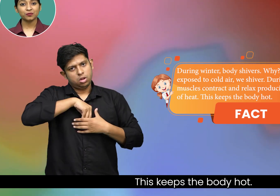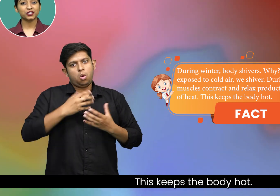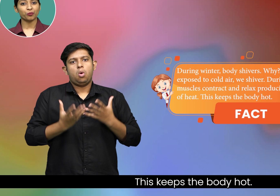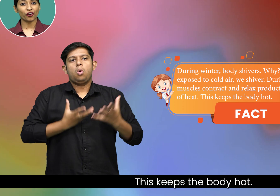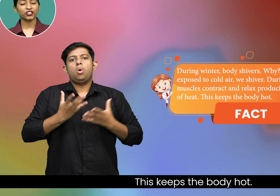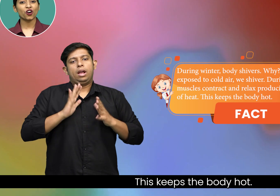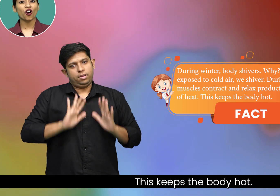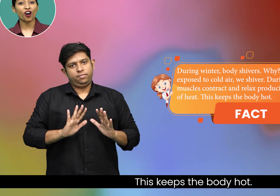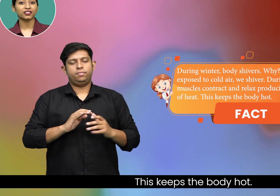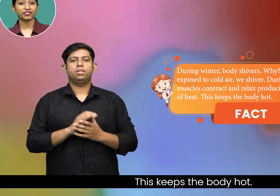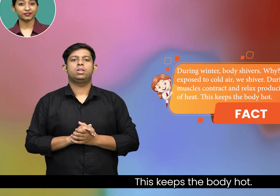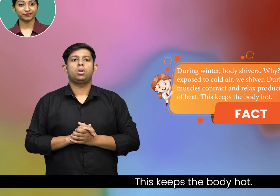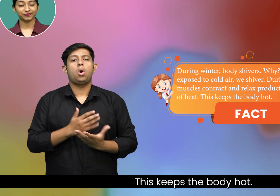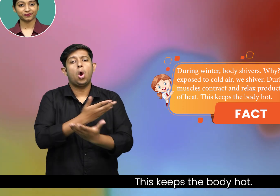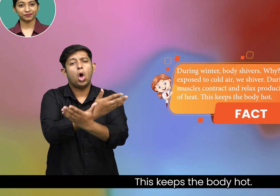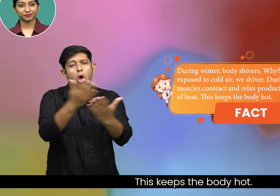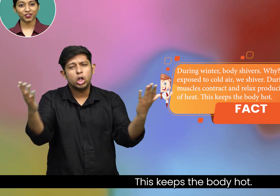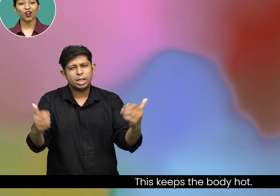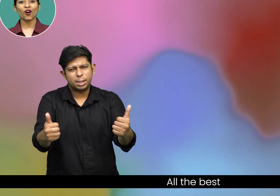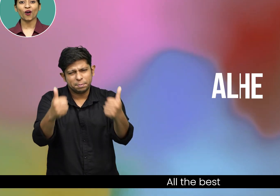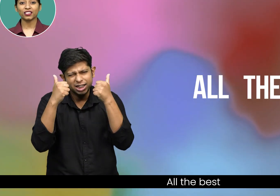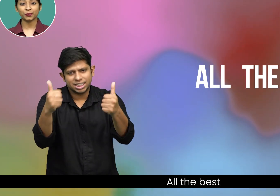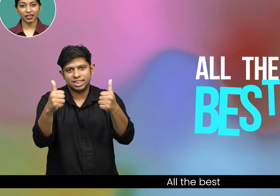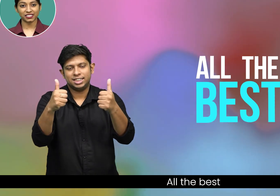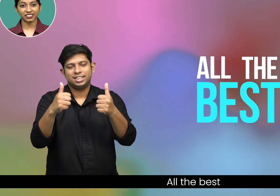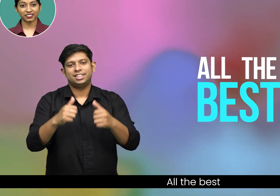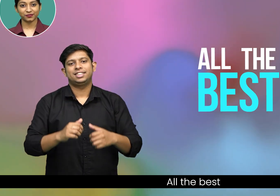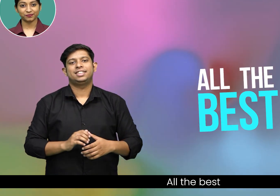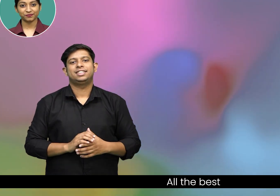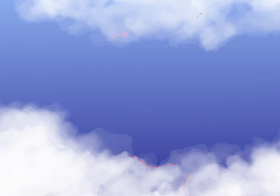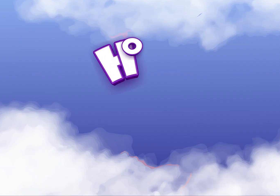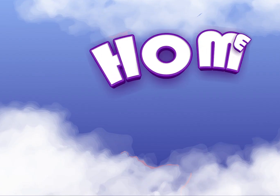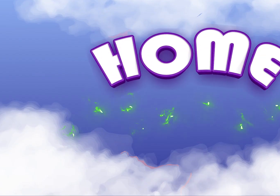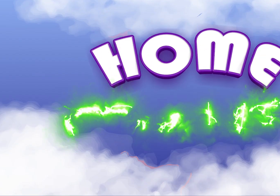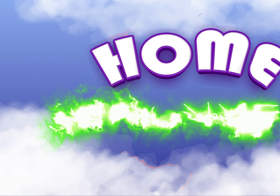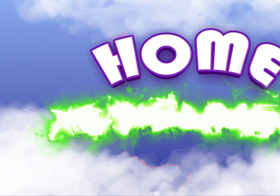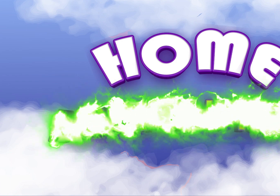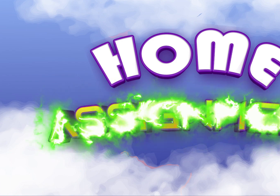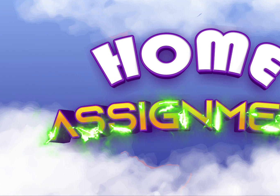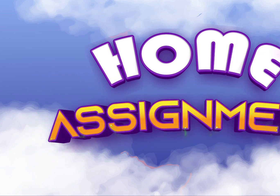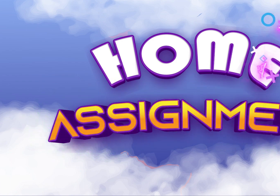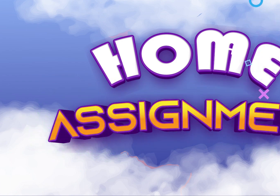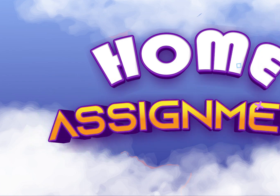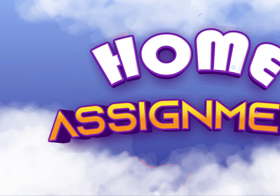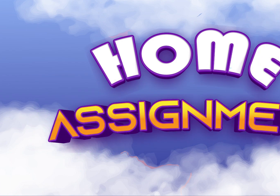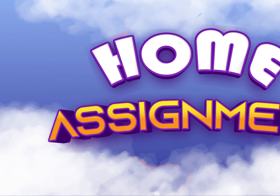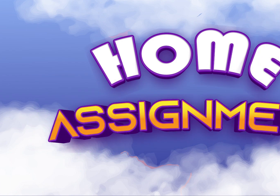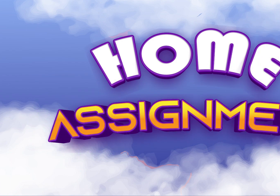This keeps the body hot. All the best. Home assignment.